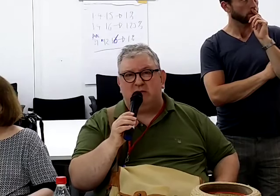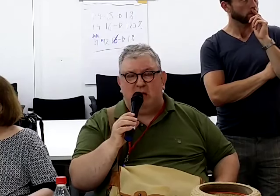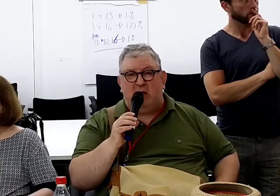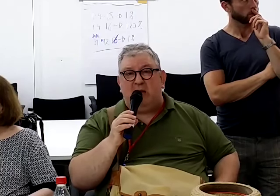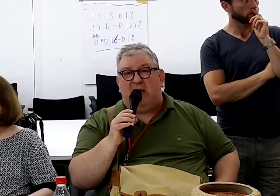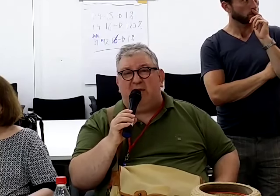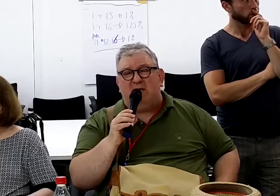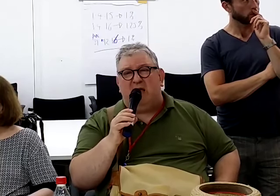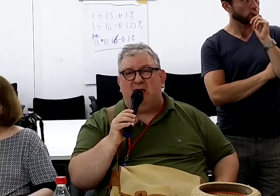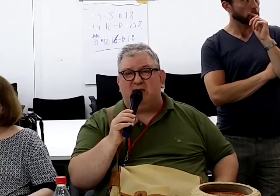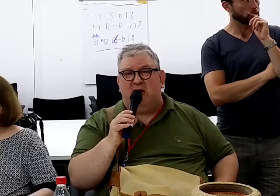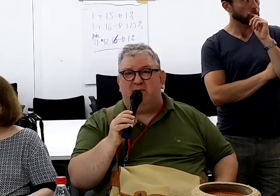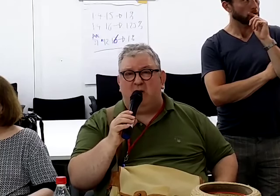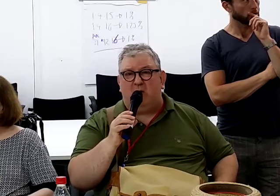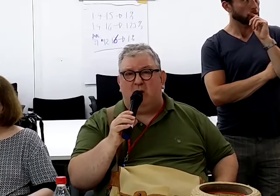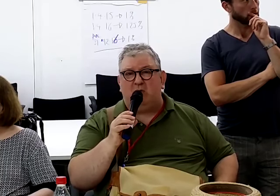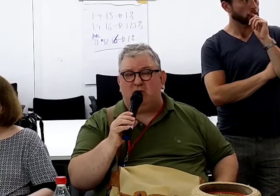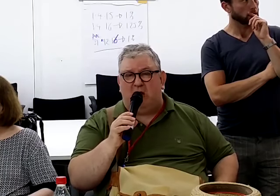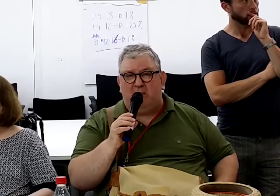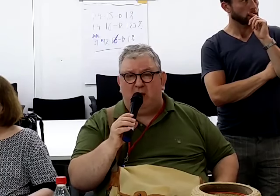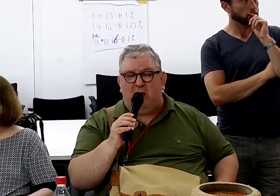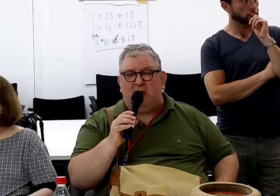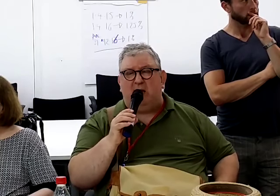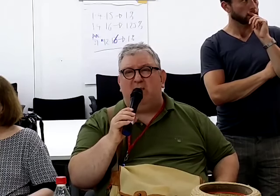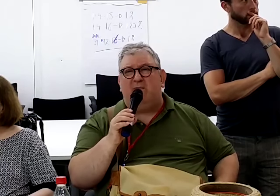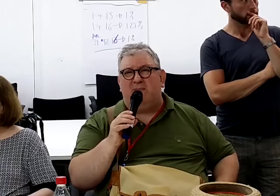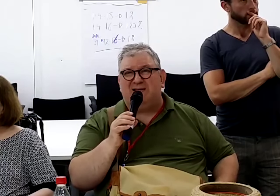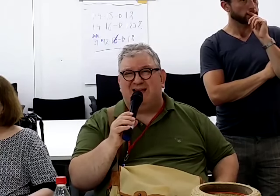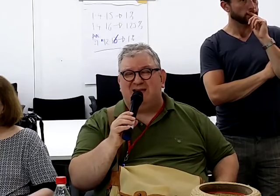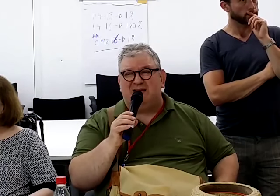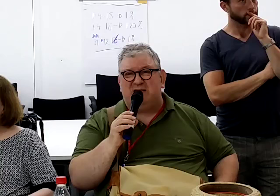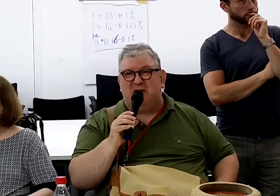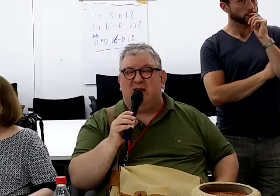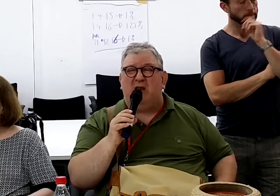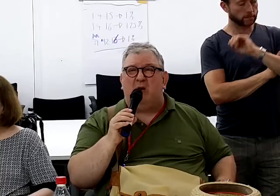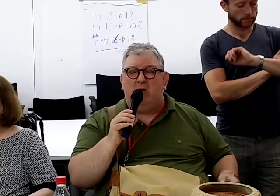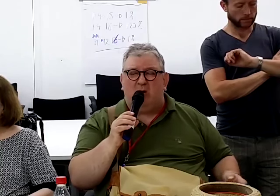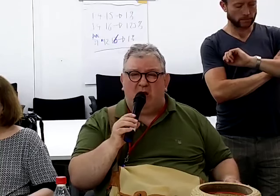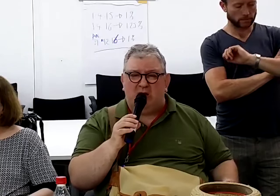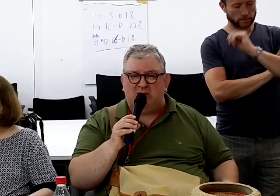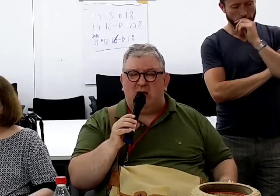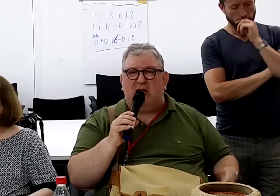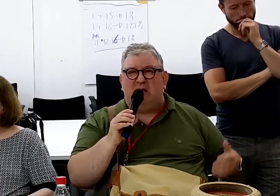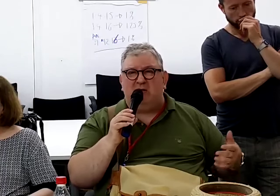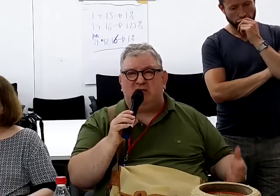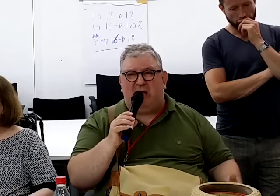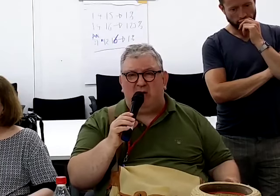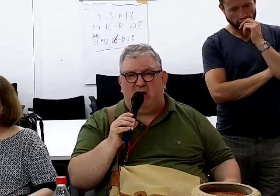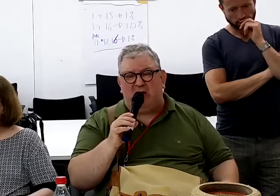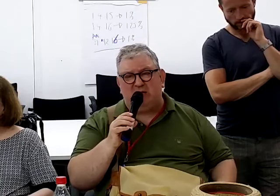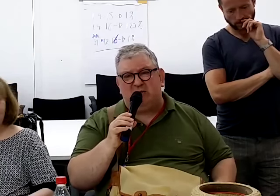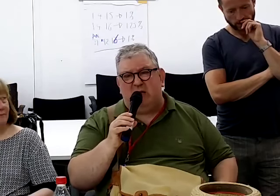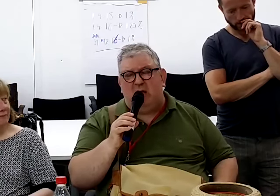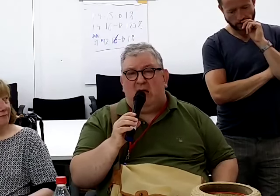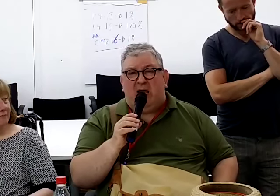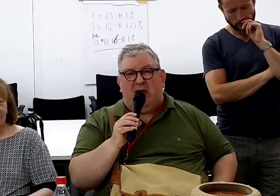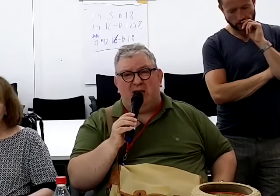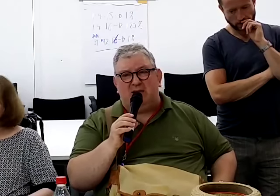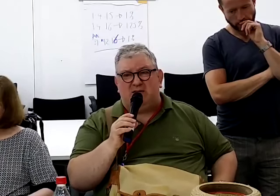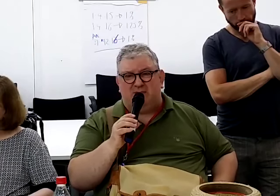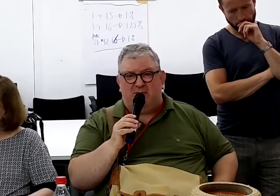working classes. They haven't done this now for a long, long time. They don't represent us necessarily, they don't look like us, they don't sound like